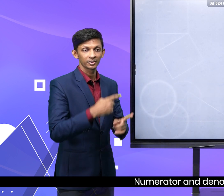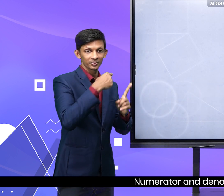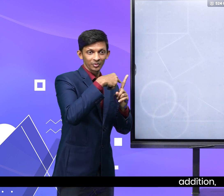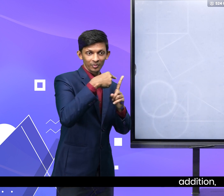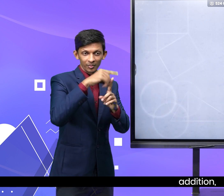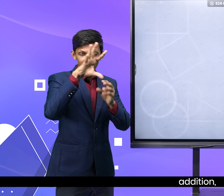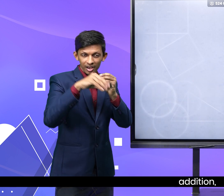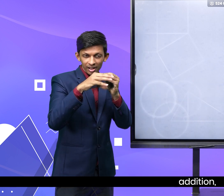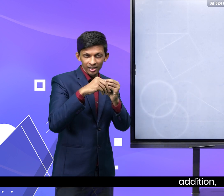addition,